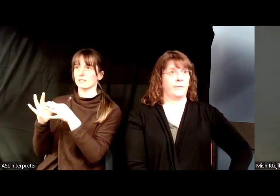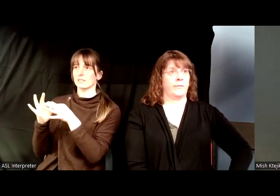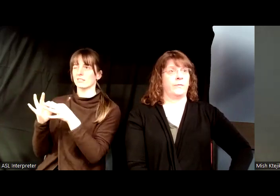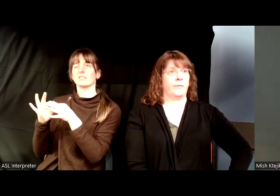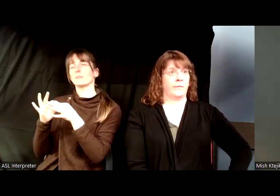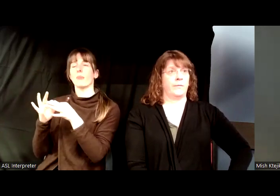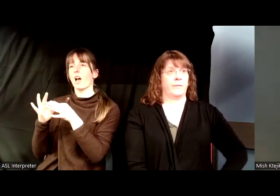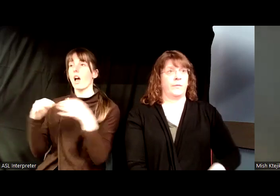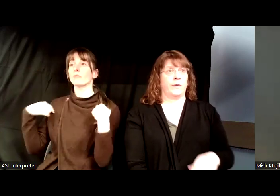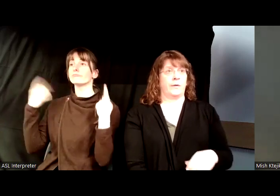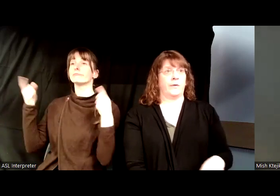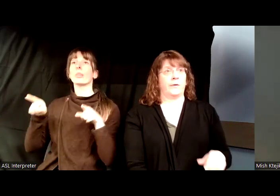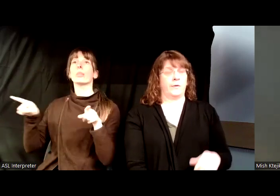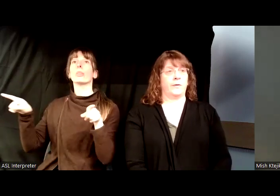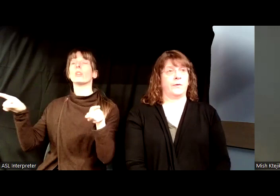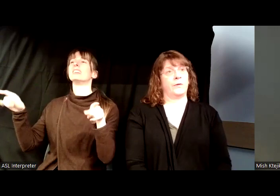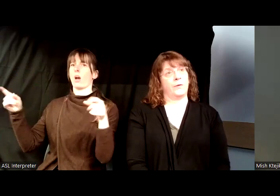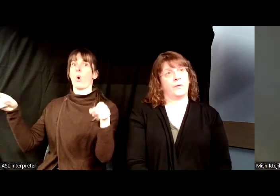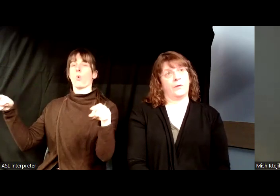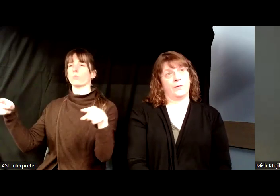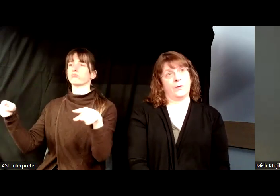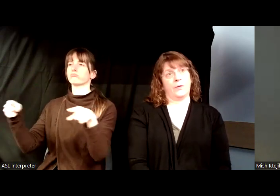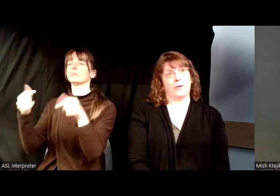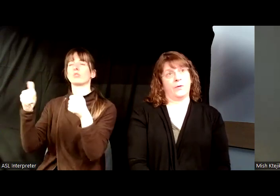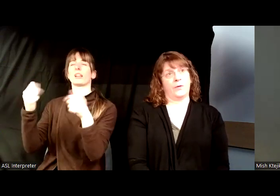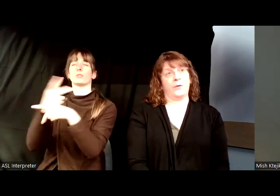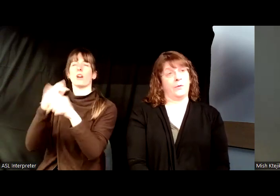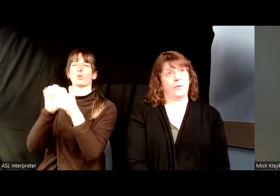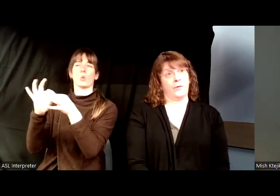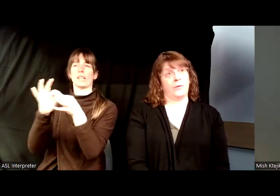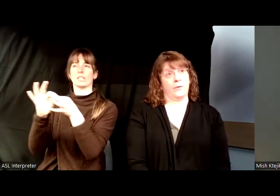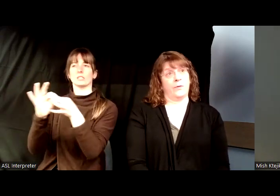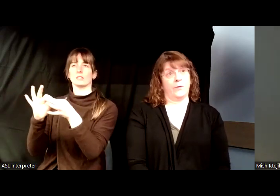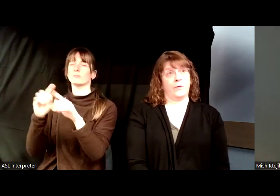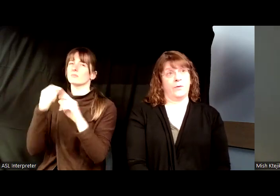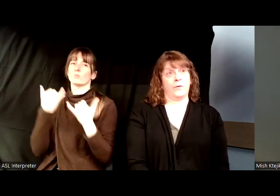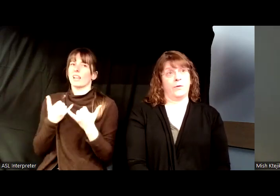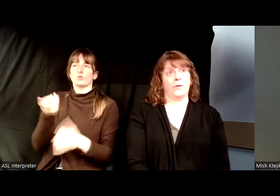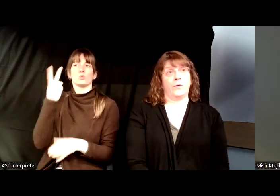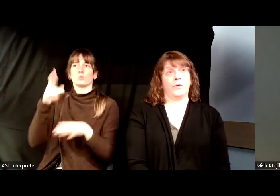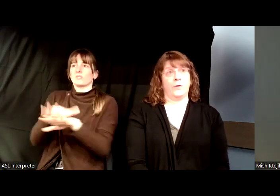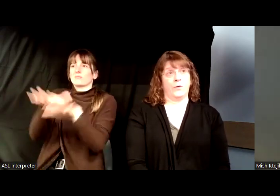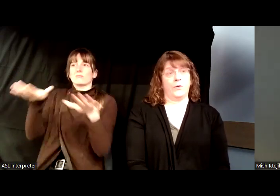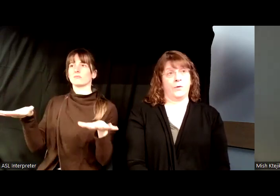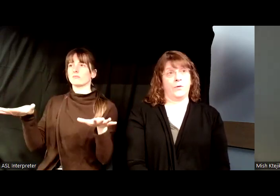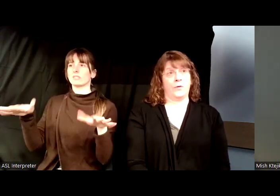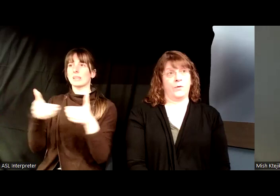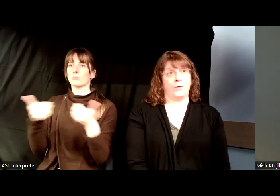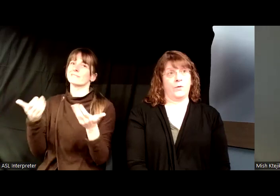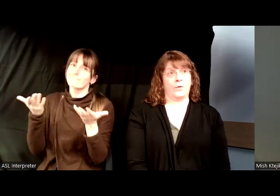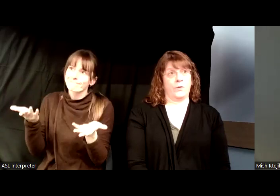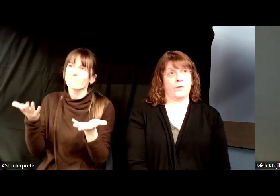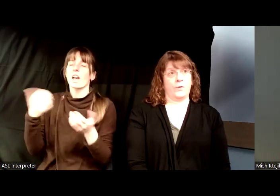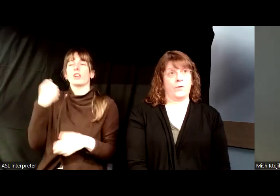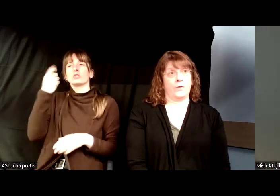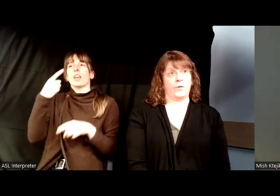out and coordination process. But there are 2 different things. So again, whether you'd be in compliance